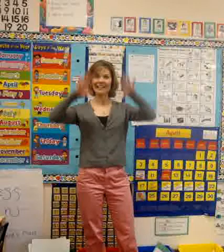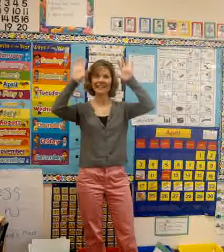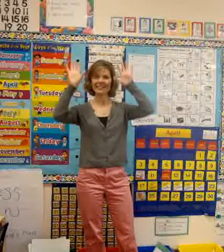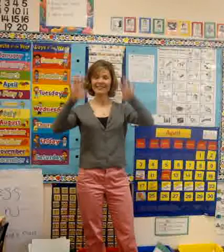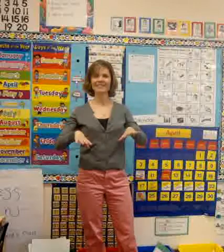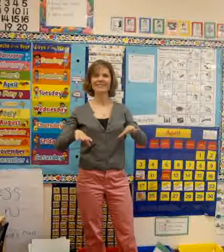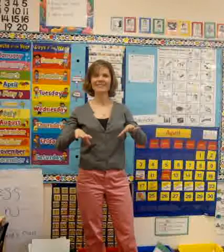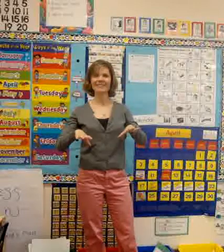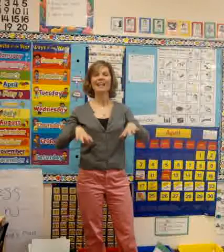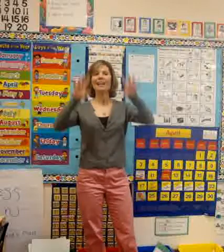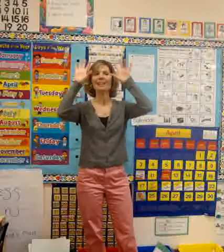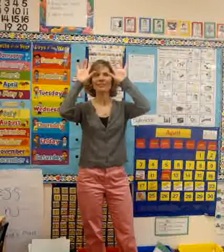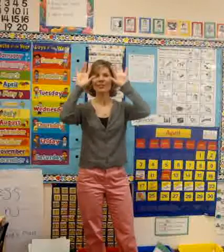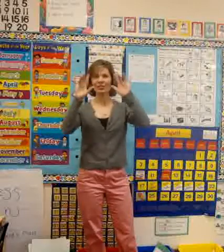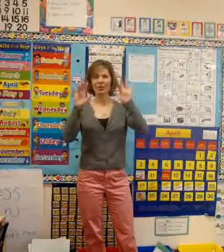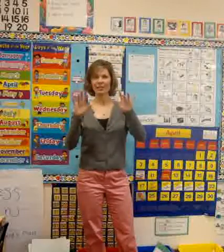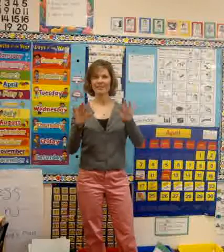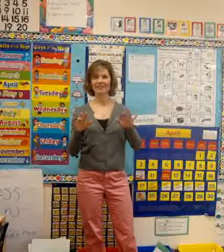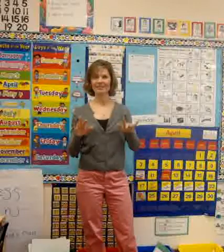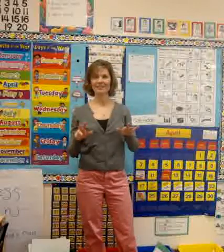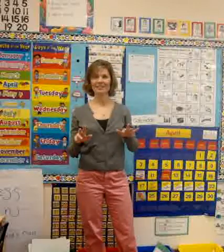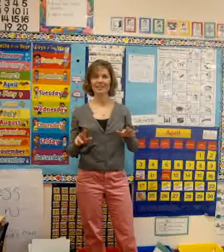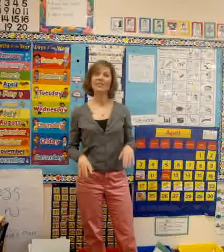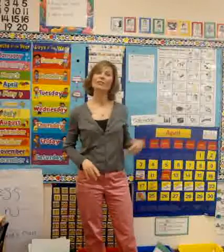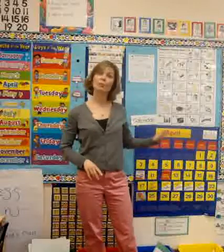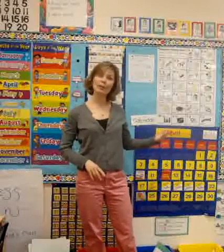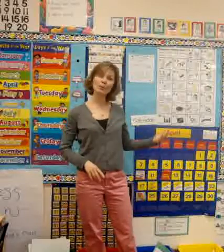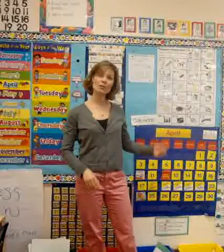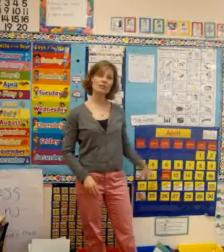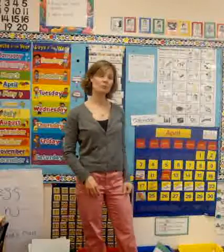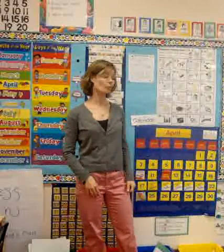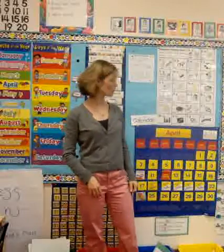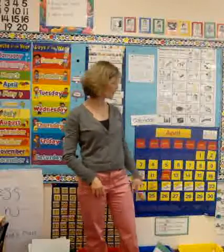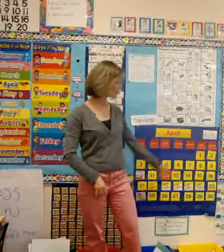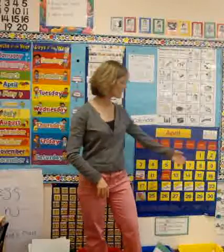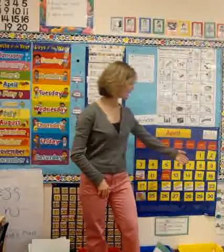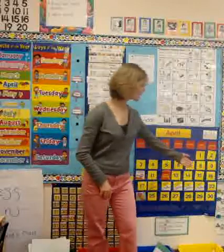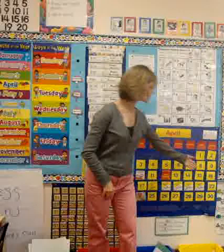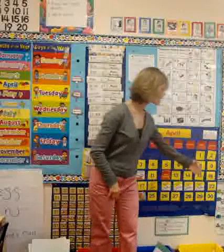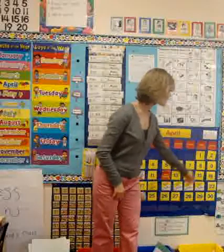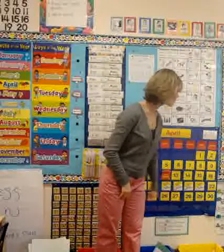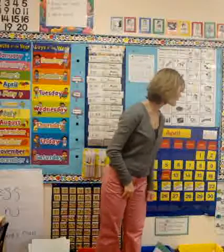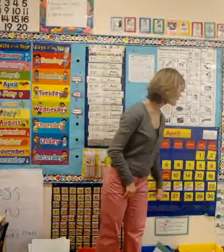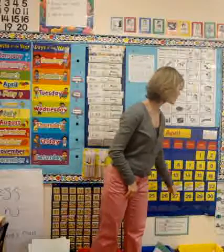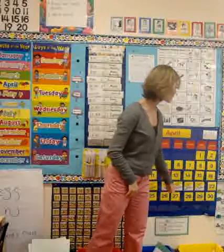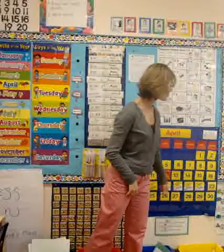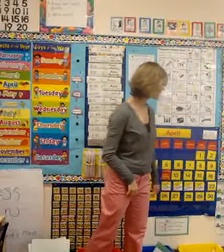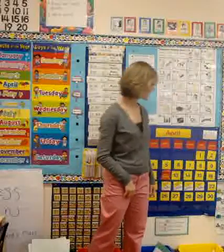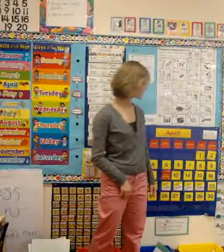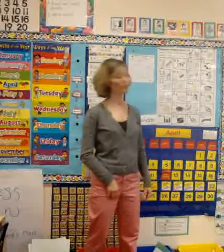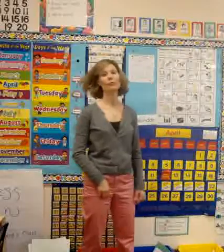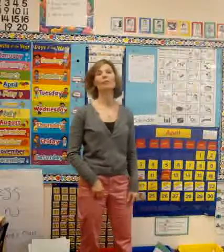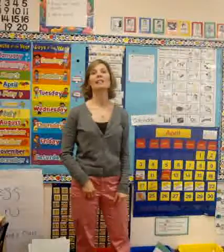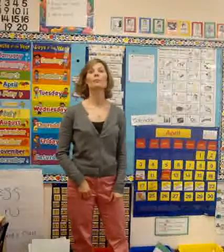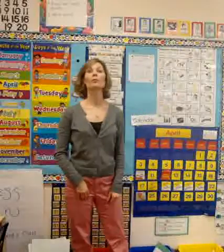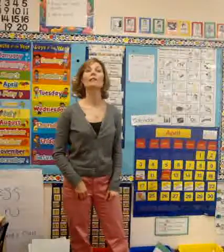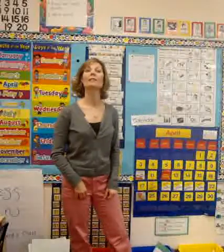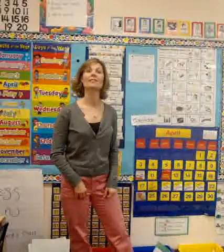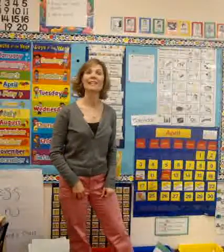rainy, and snowy. And so the weather person will come up and they'll tell us what it is for the day. So for example, today